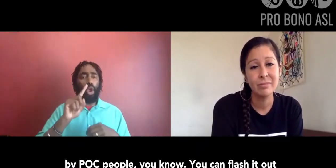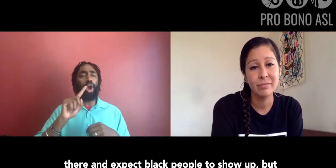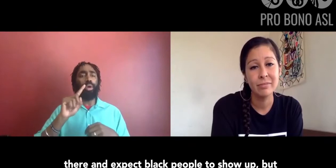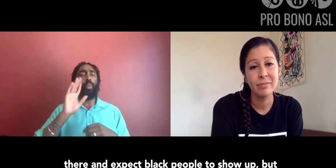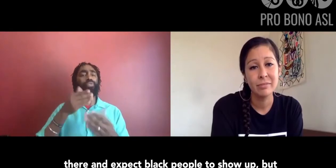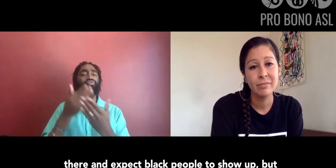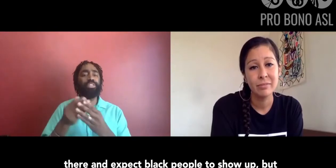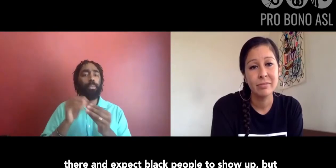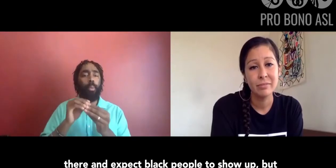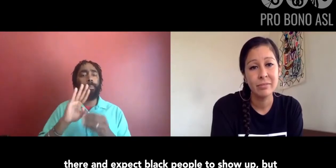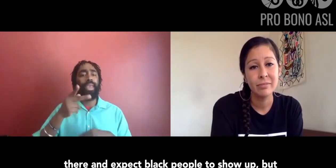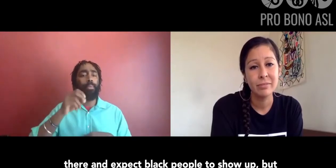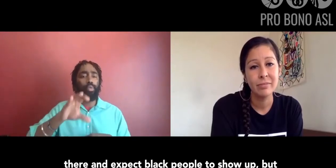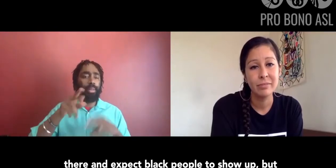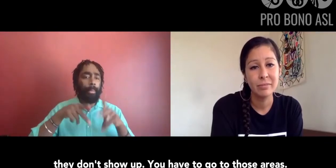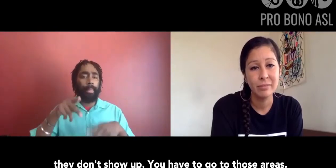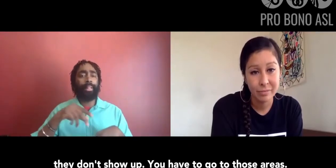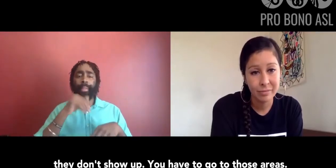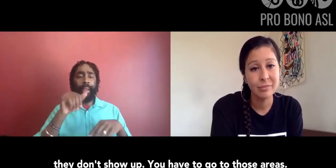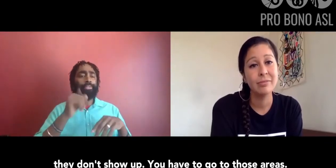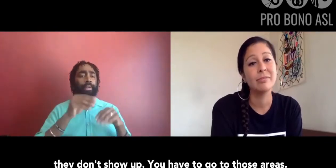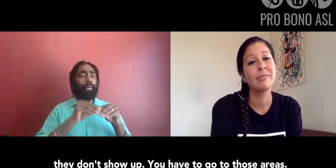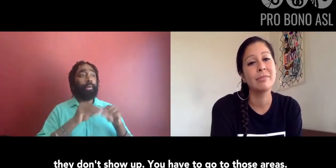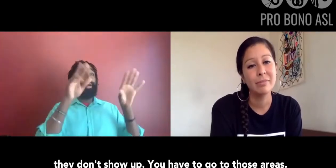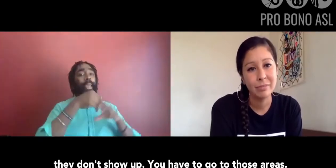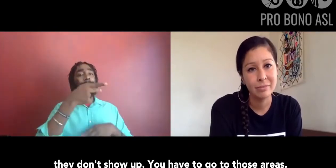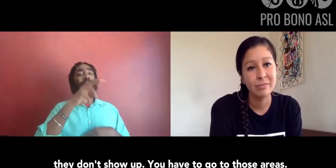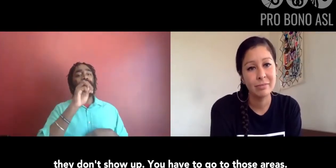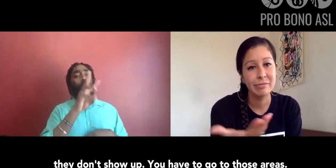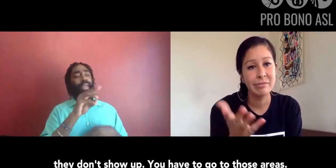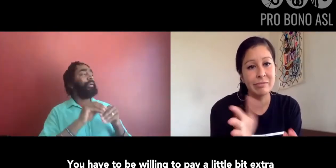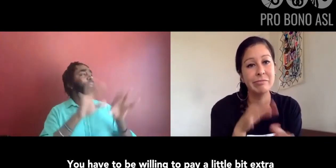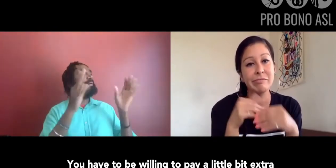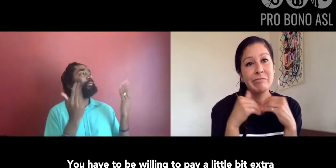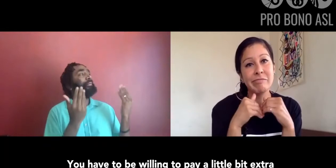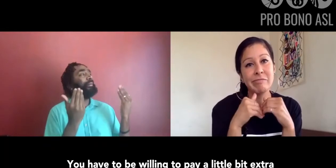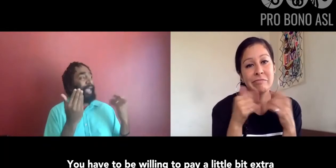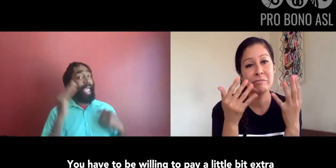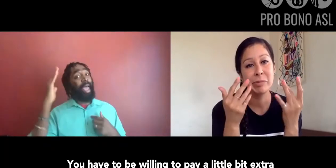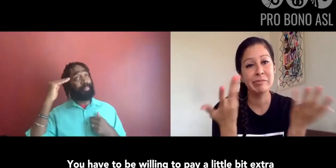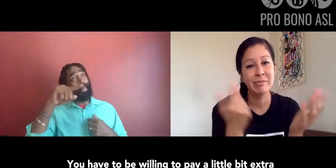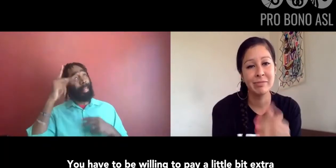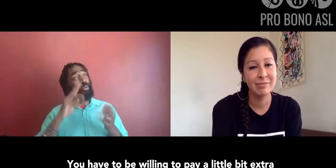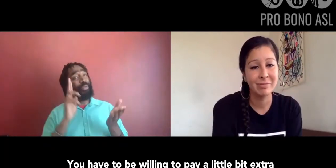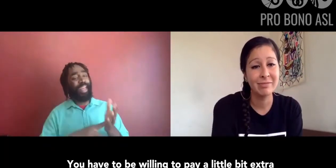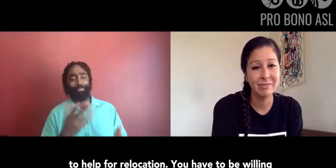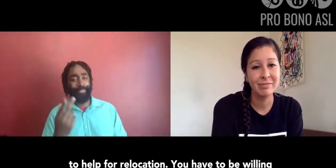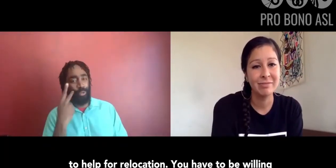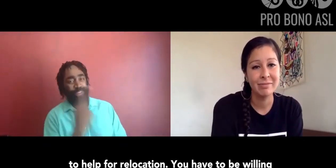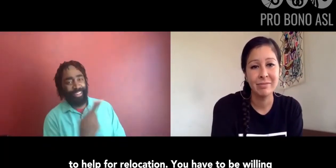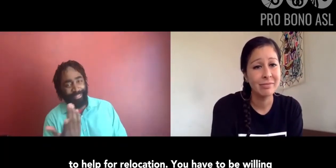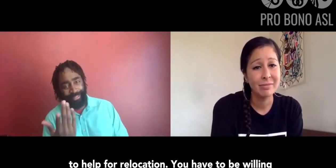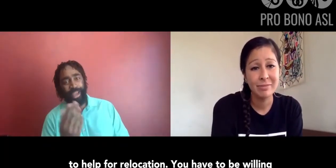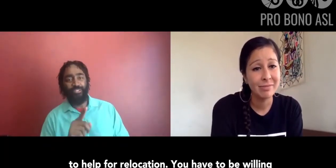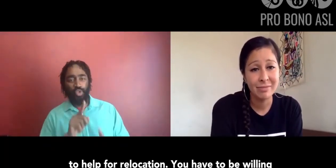flash it out there and expect Black people to show up, but they don't show up. You have to go to those areas, and you have to be willing to pay a little bit extra to help